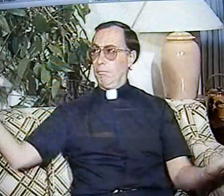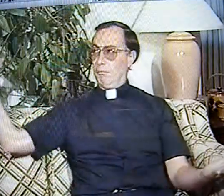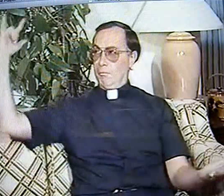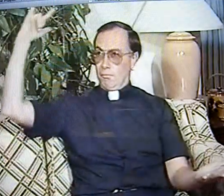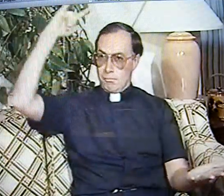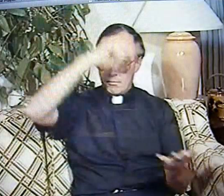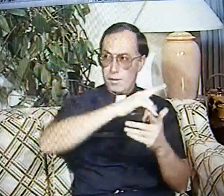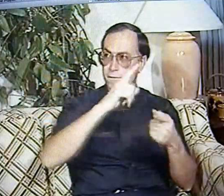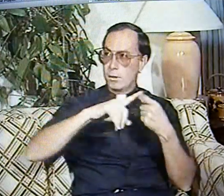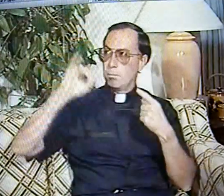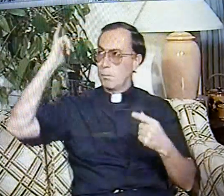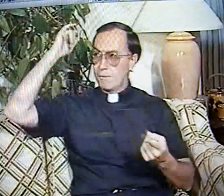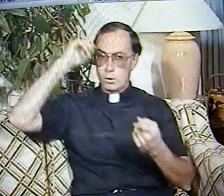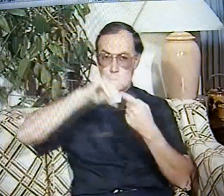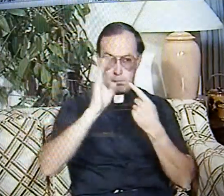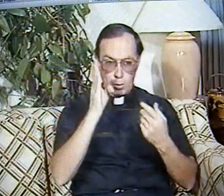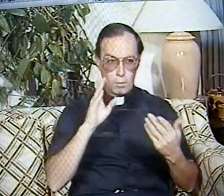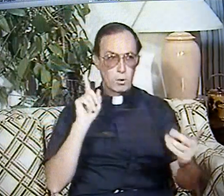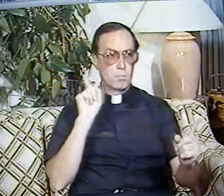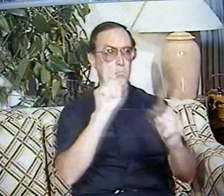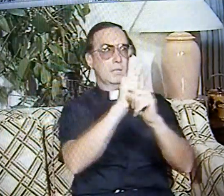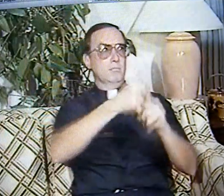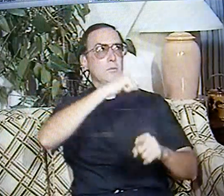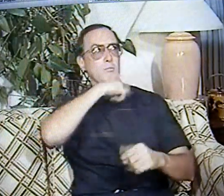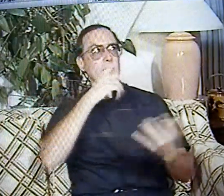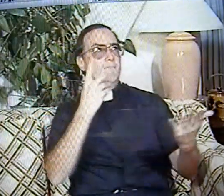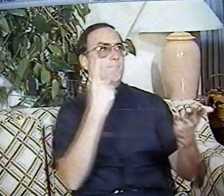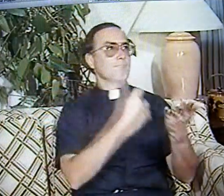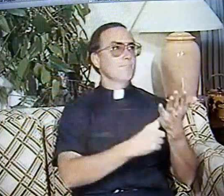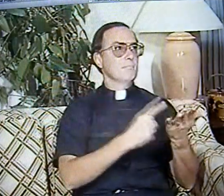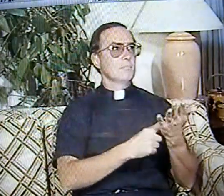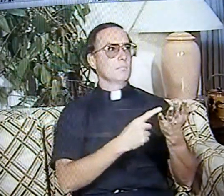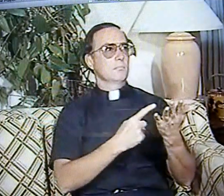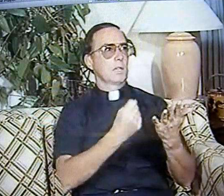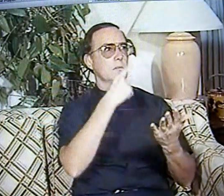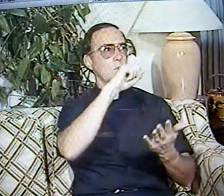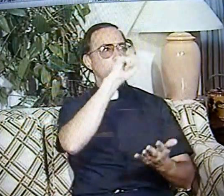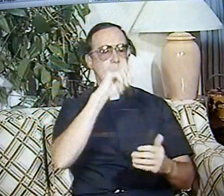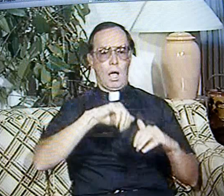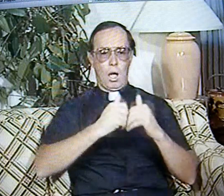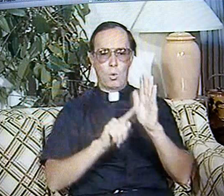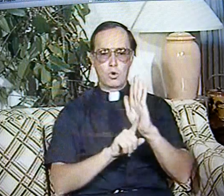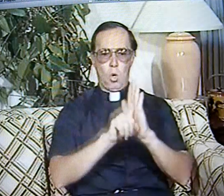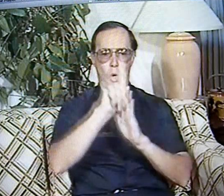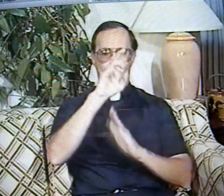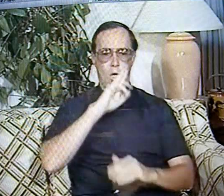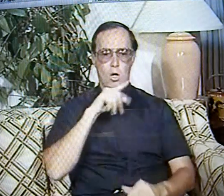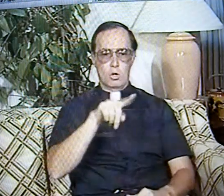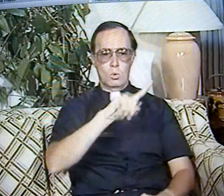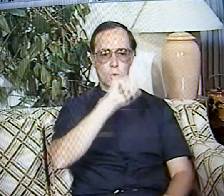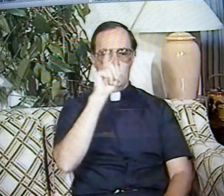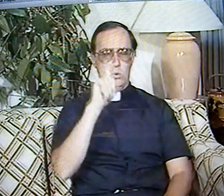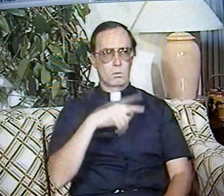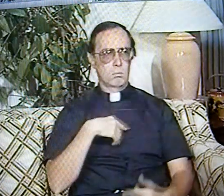how tall are you? I'm thinking, here I flew all the way over here, and that's what you're going to ask me? How tall am